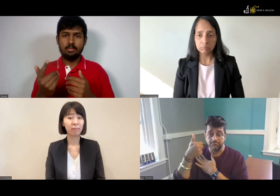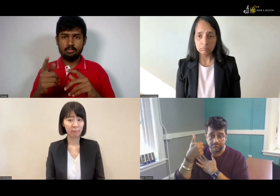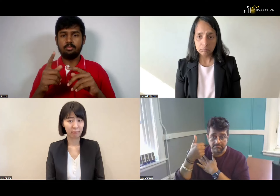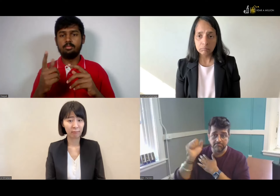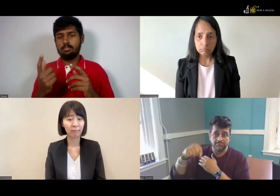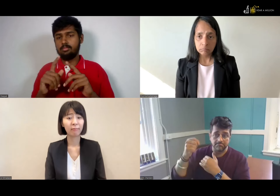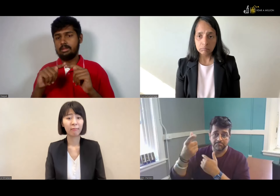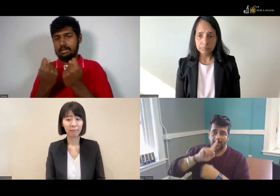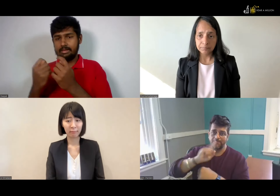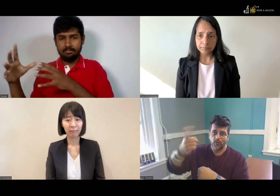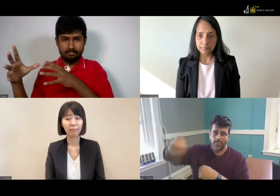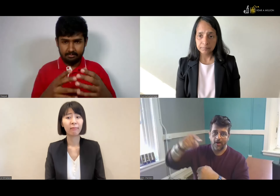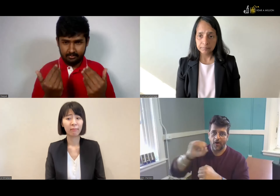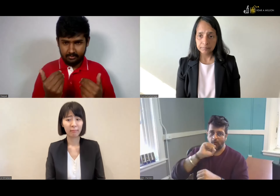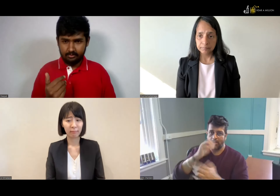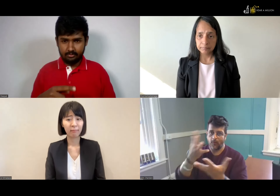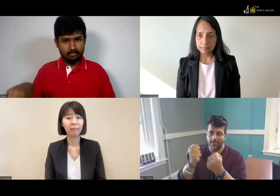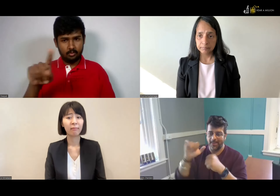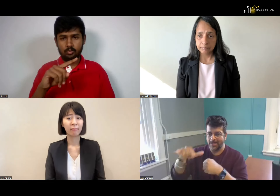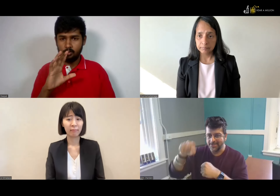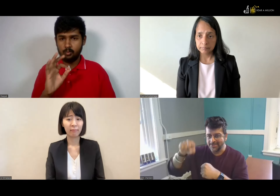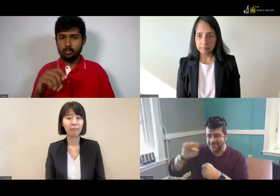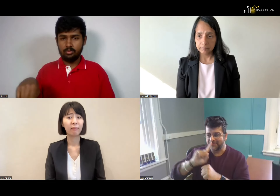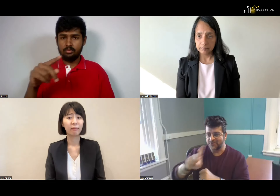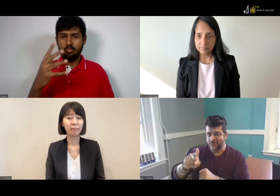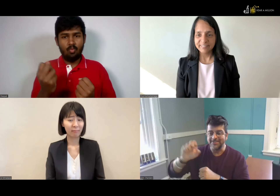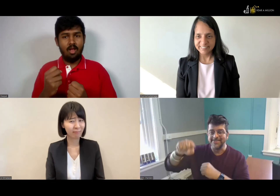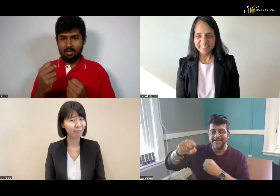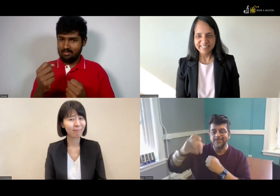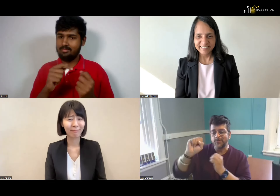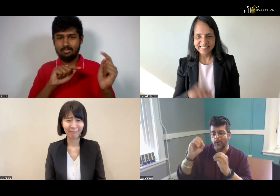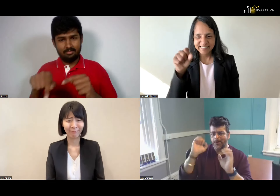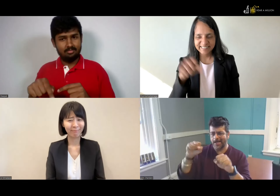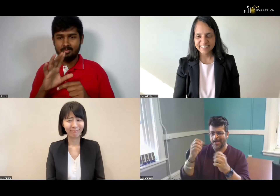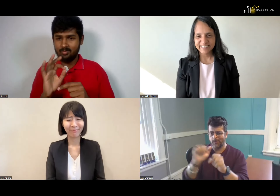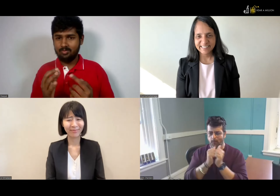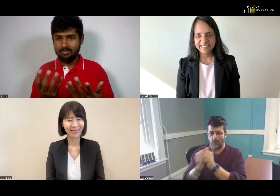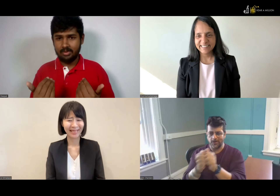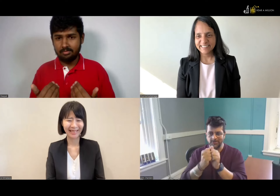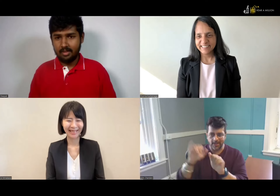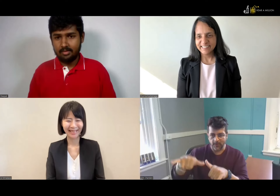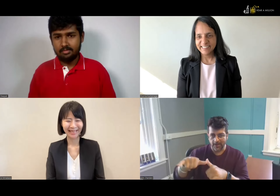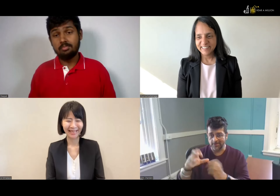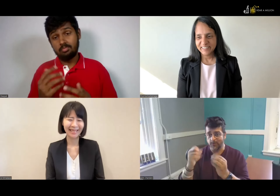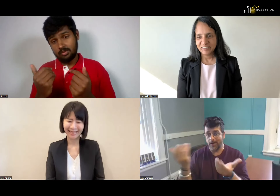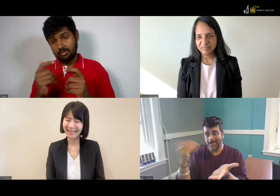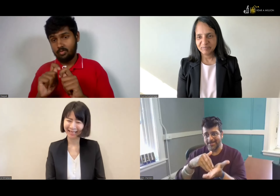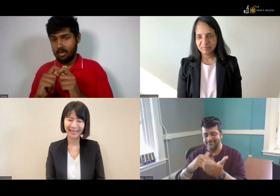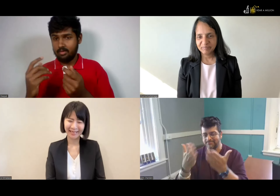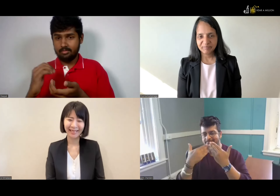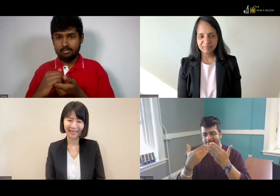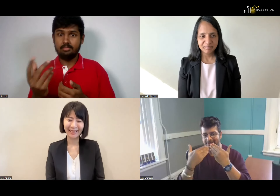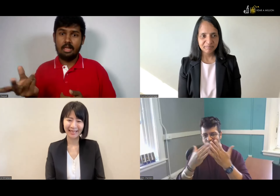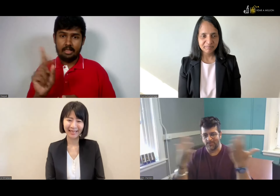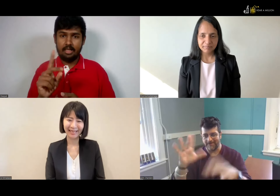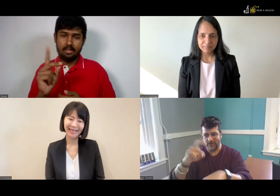or yeah, that would be a good idea. I know that yeah, all the people would like to get the access in the hospital. So, but